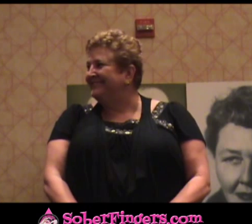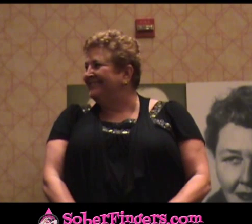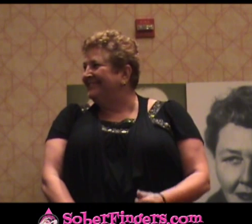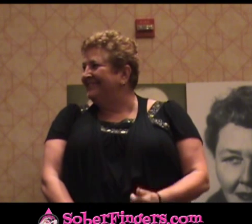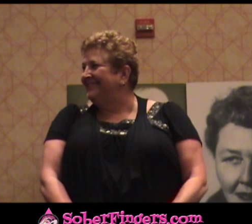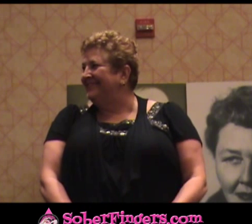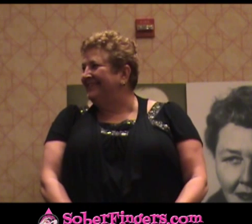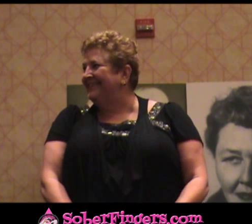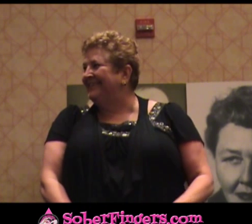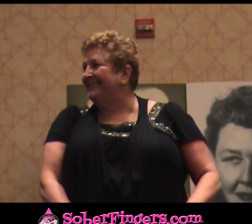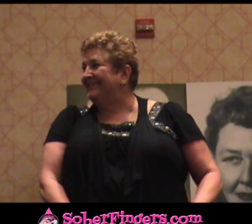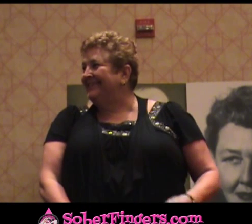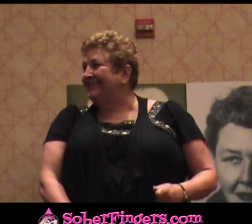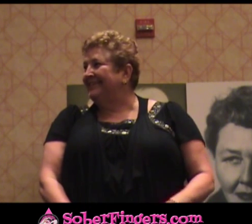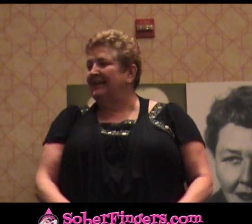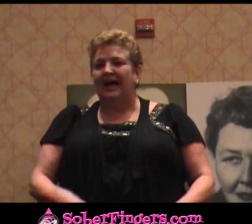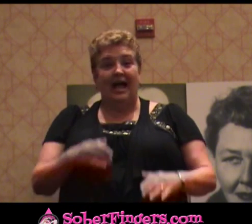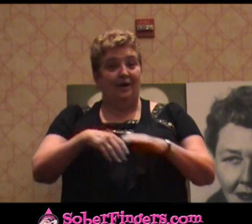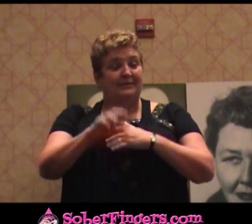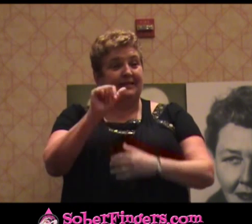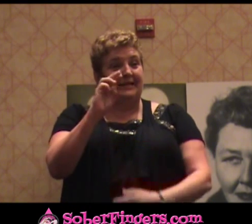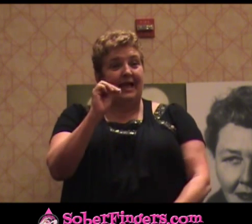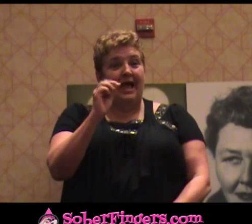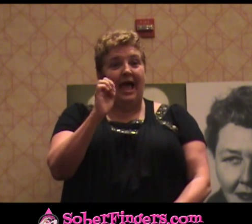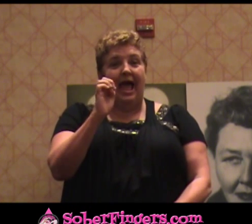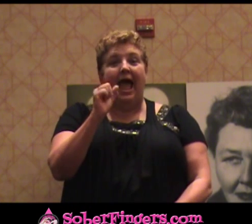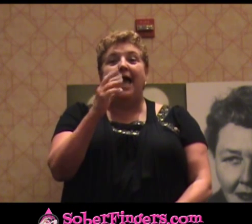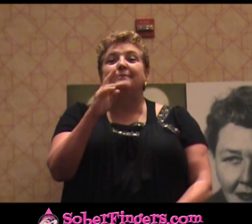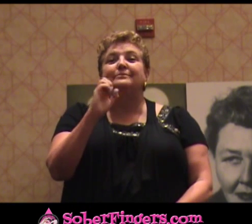I was in like Amsterdam. I was like, do you have a CVS? Anyway.